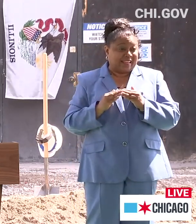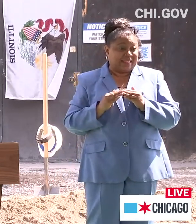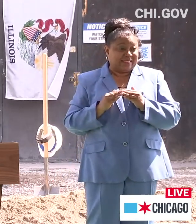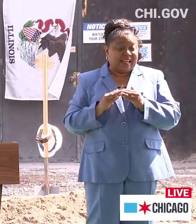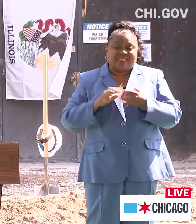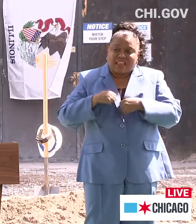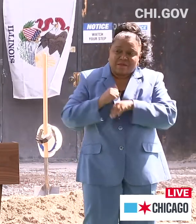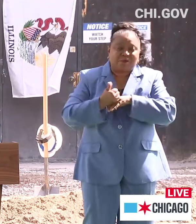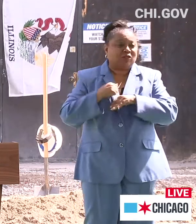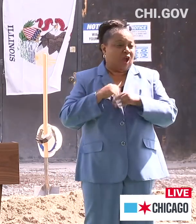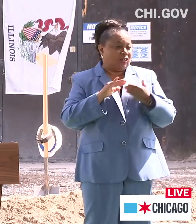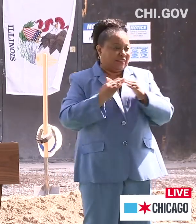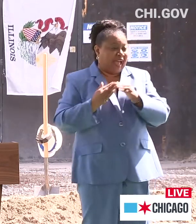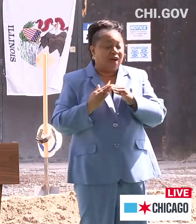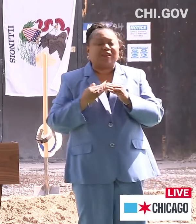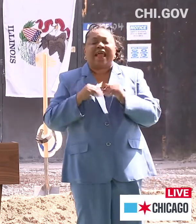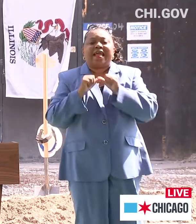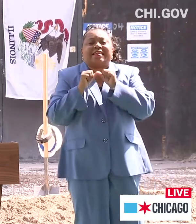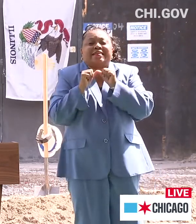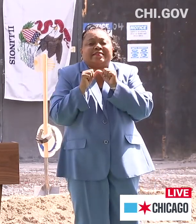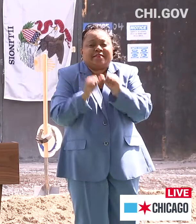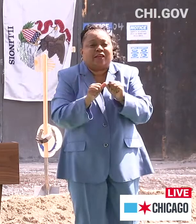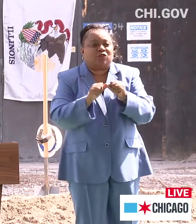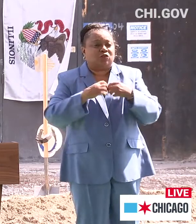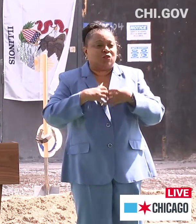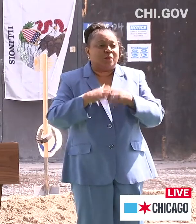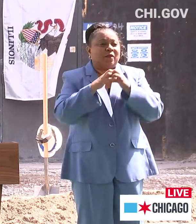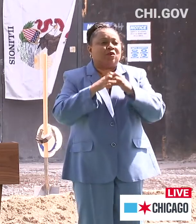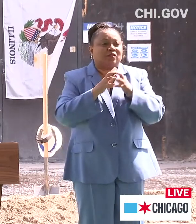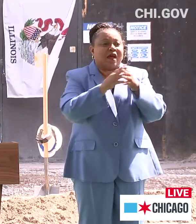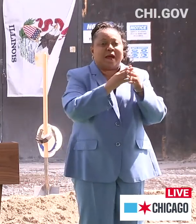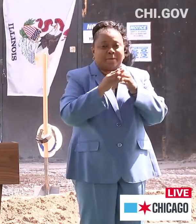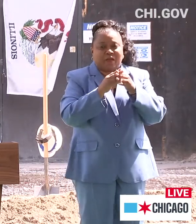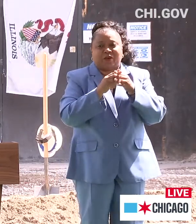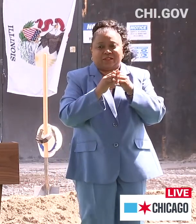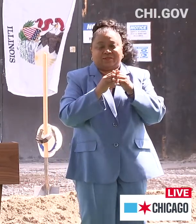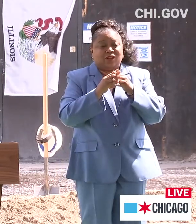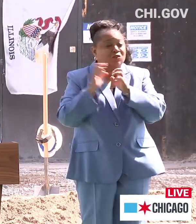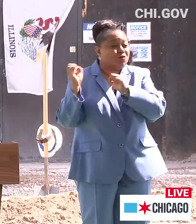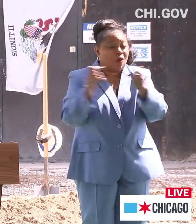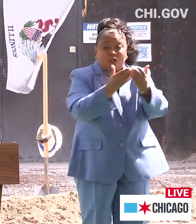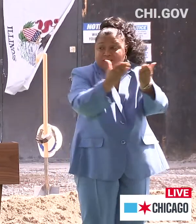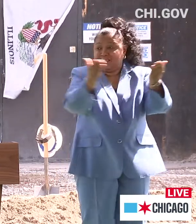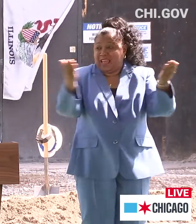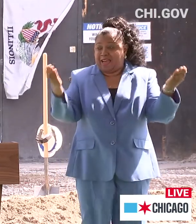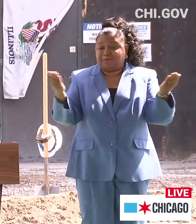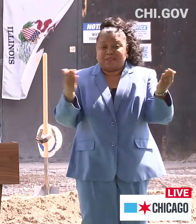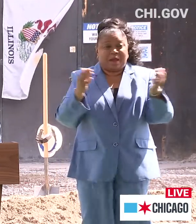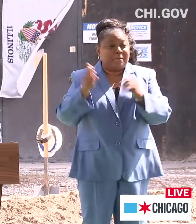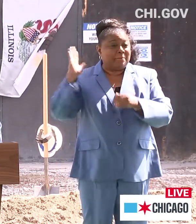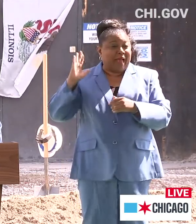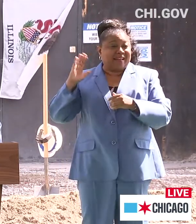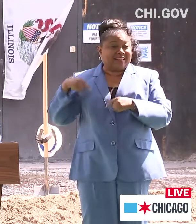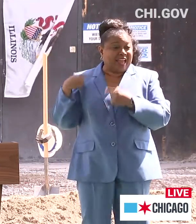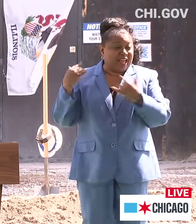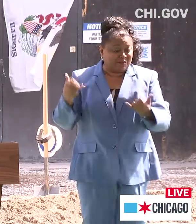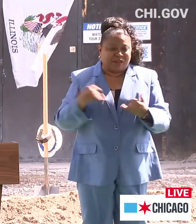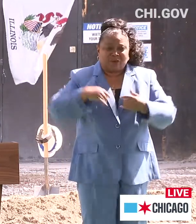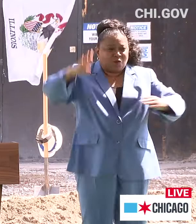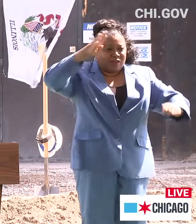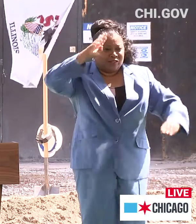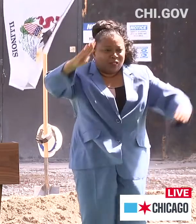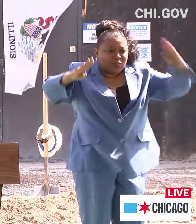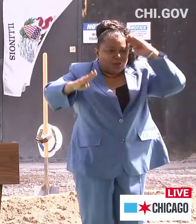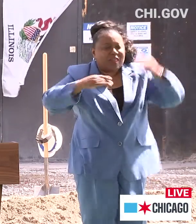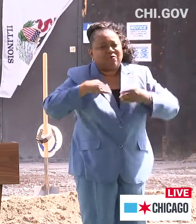they built our towns, and continue to build America. To all of them, past and present, we salute